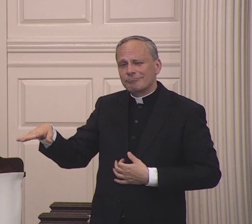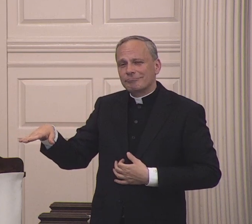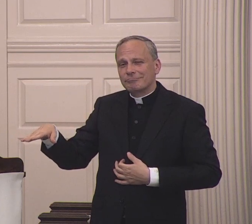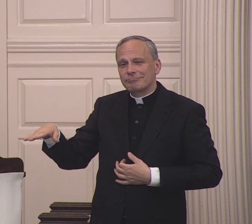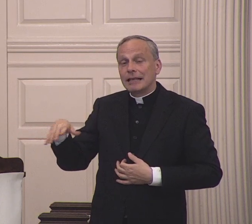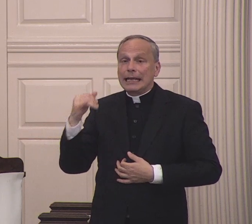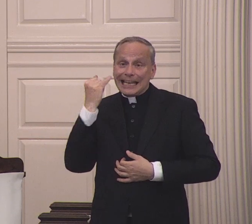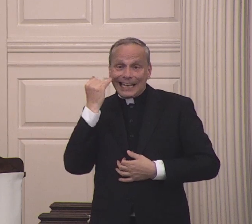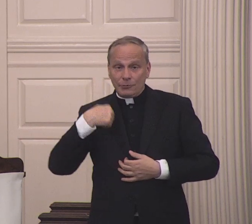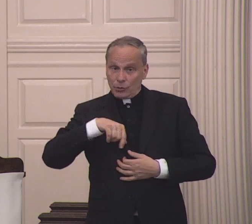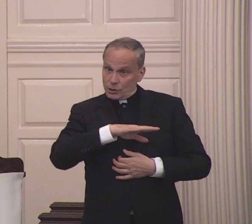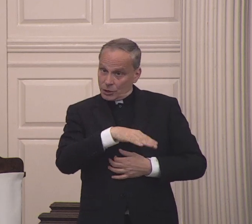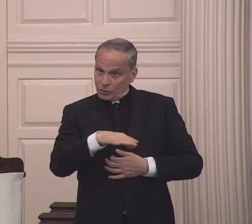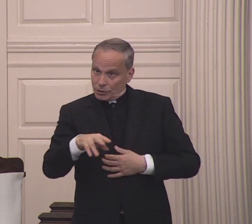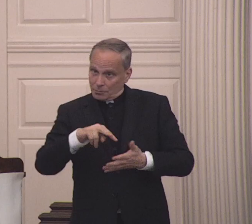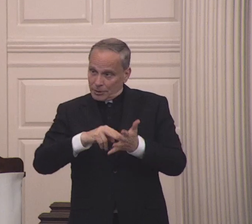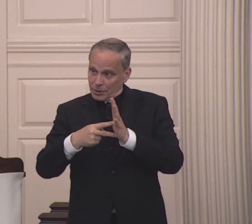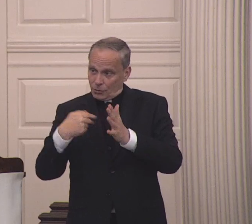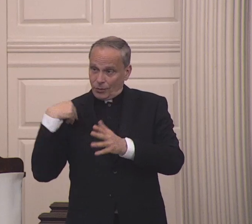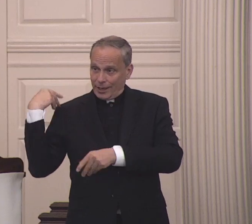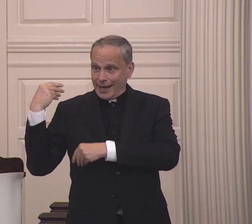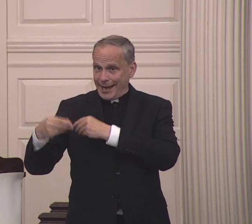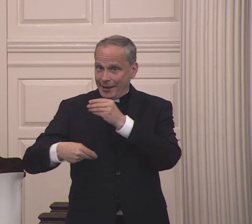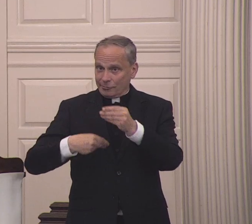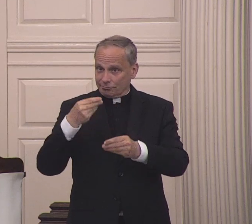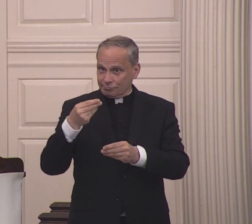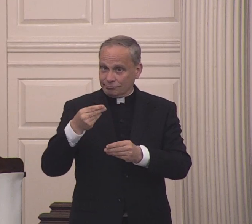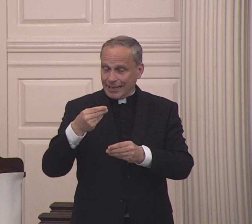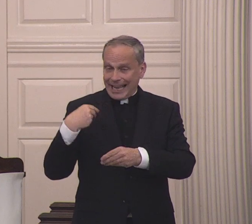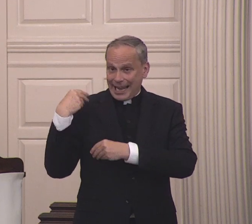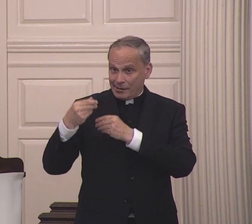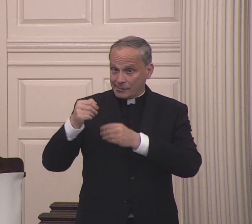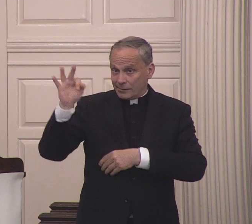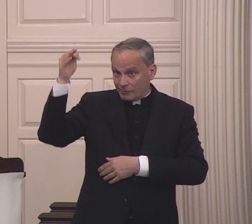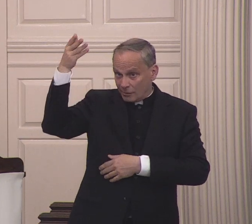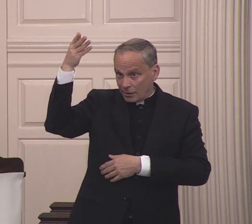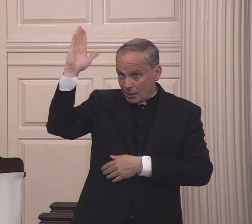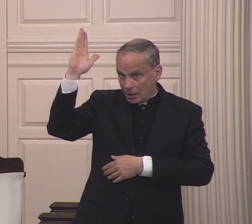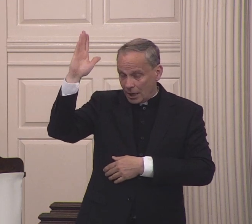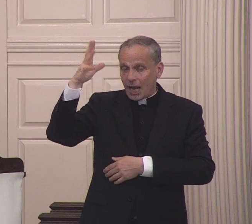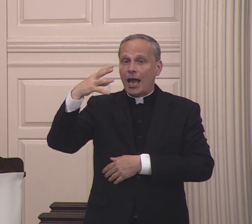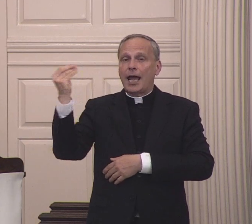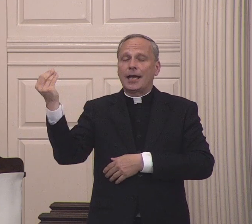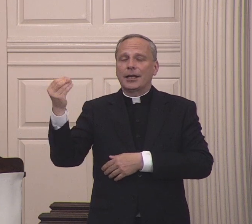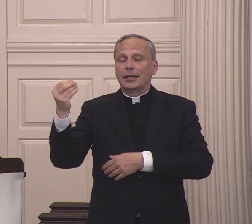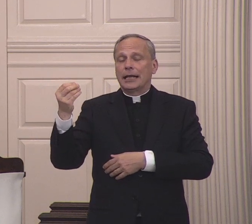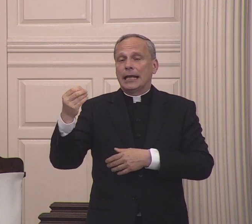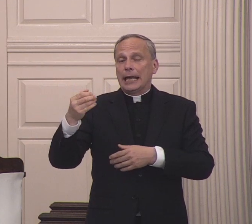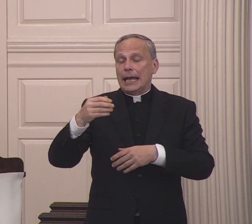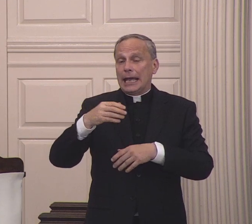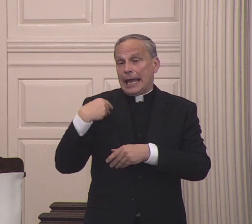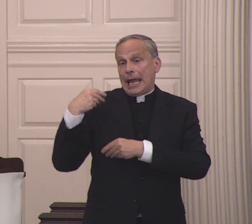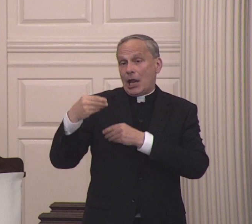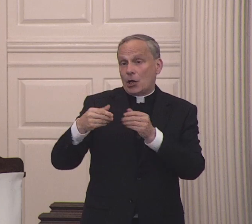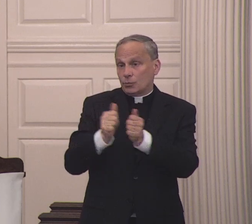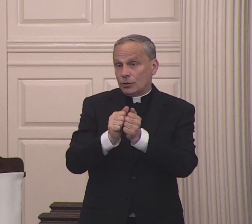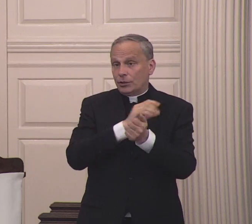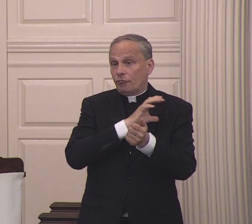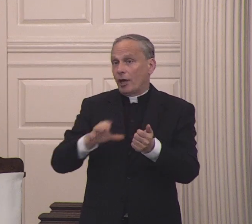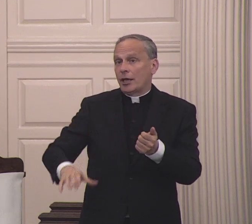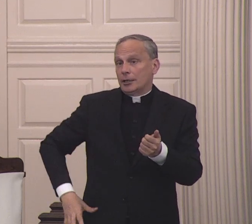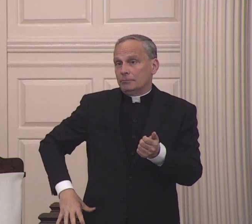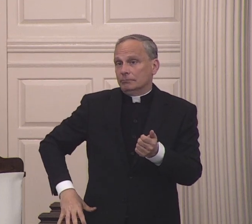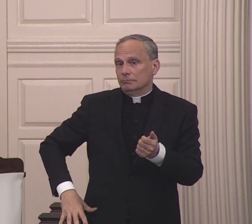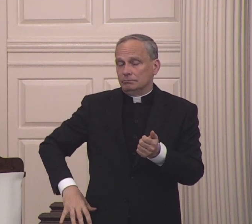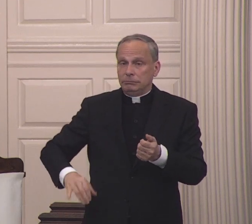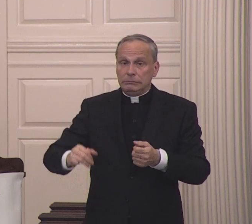And if children, then heirs. Heirs of God and joint heirs with Christ. If